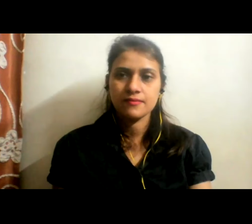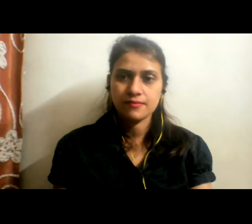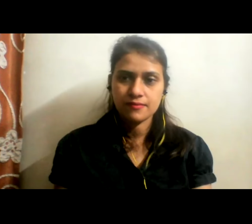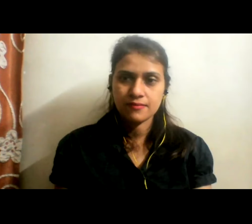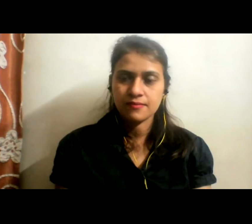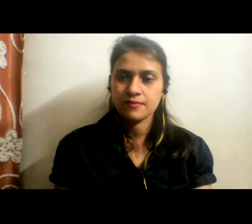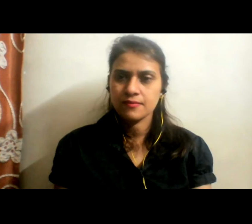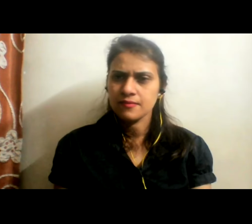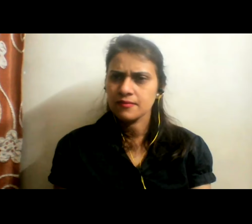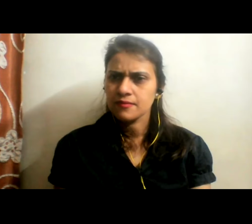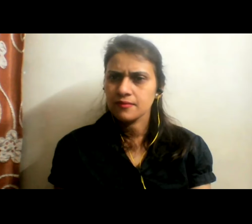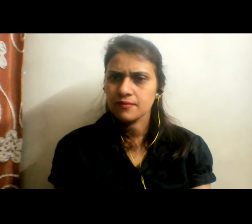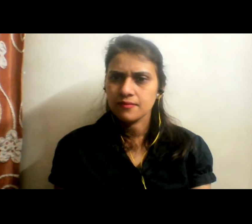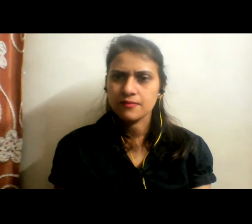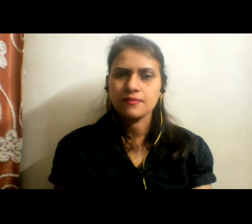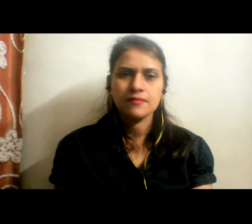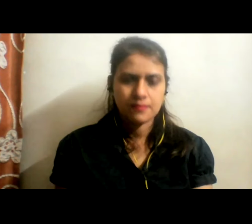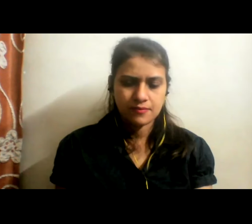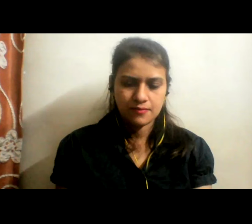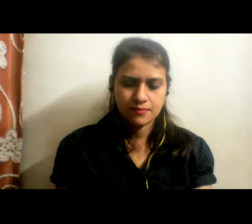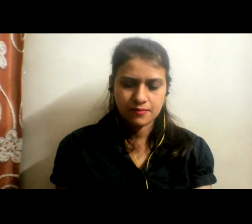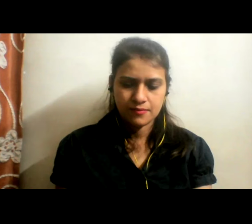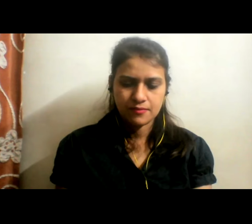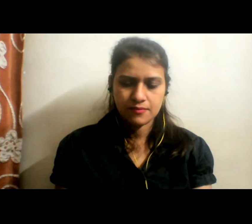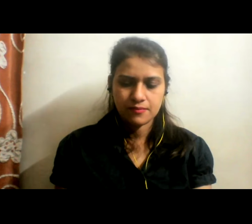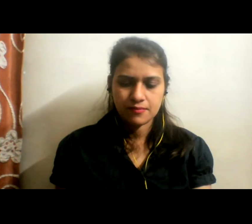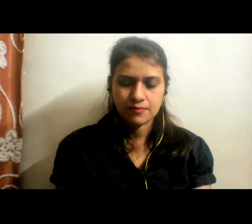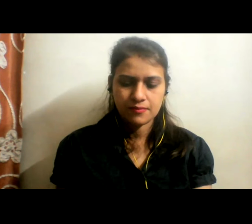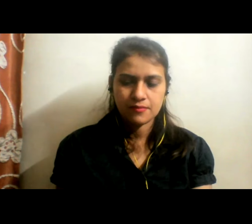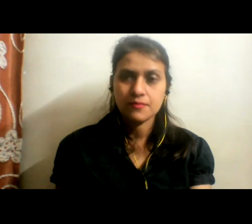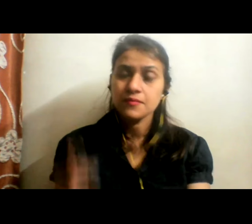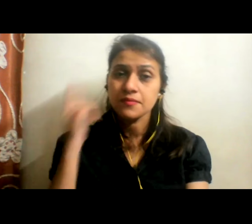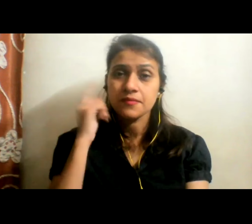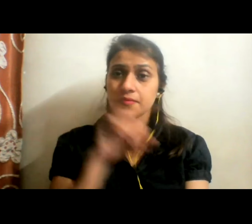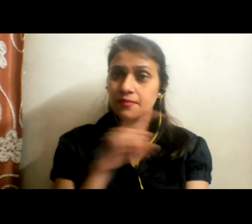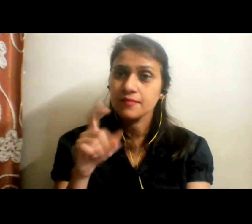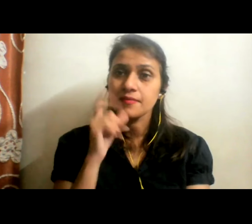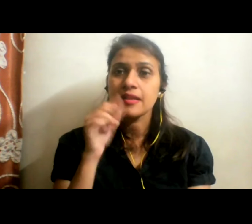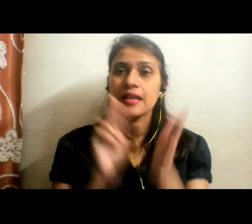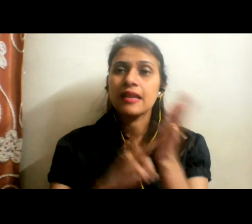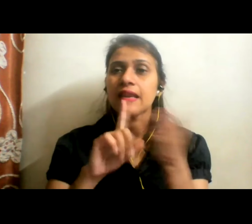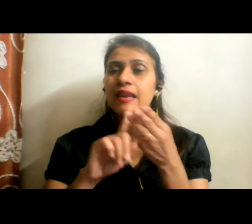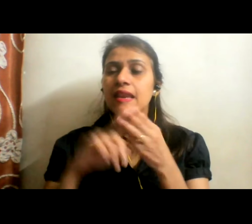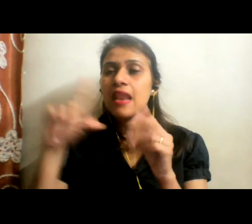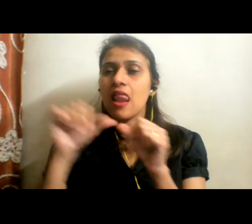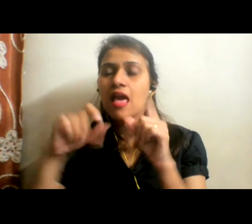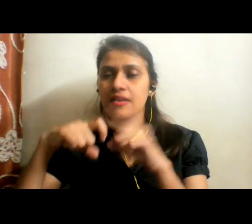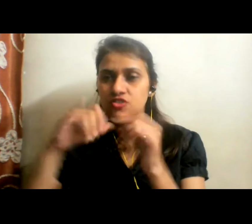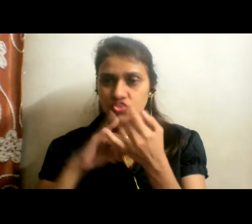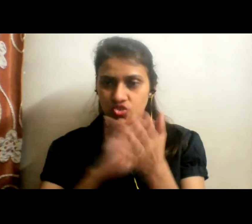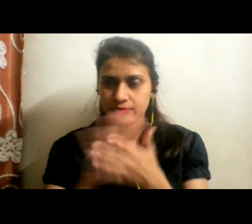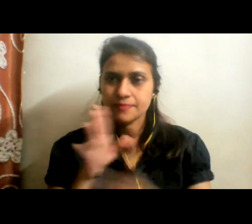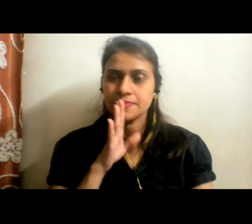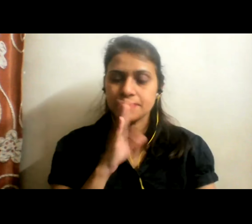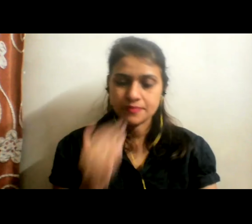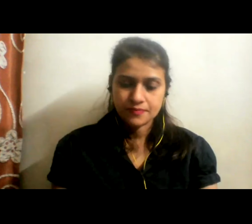Ma'am, Neelaksh has raised his Hello. hand. Yes, yes, please. Am I audible? Yes, you are. Actually,